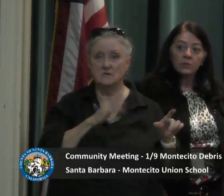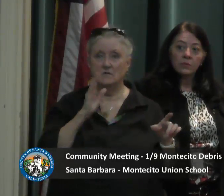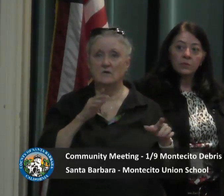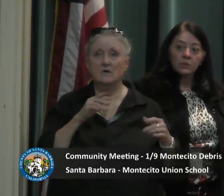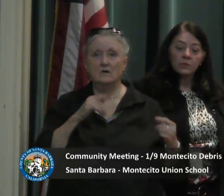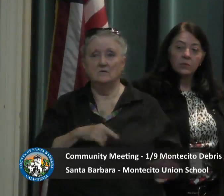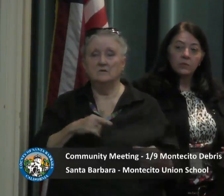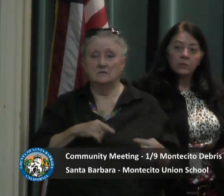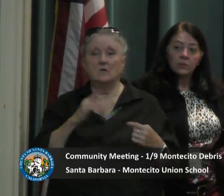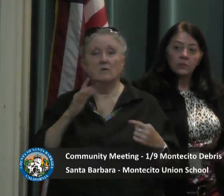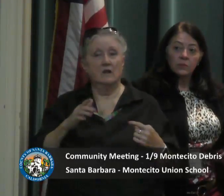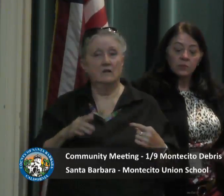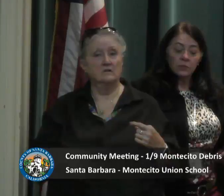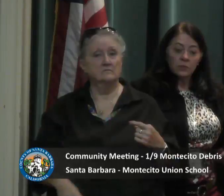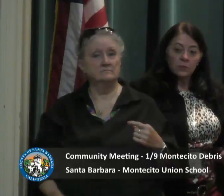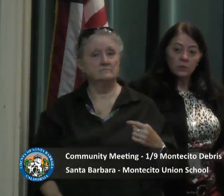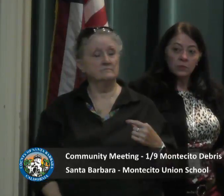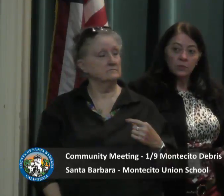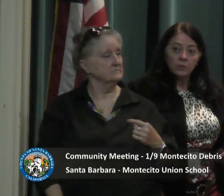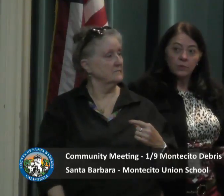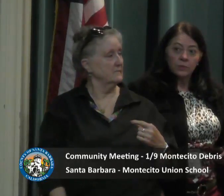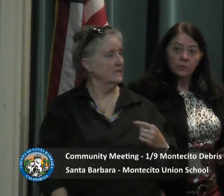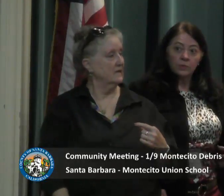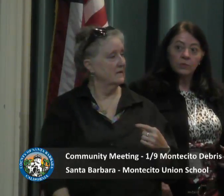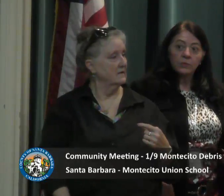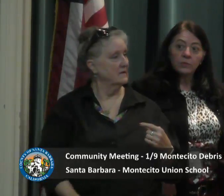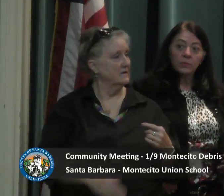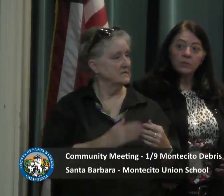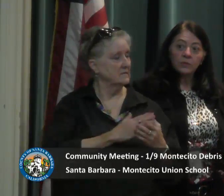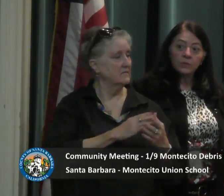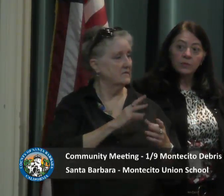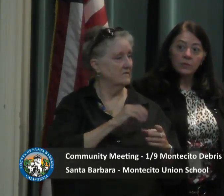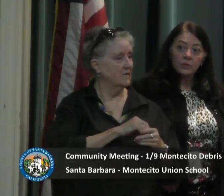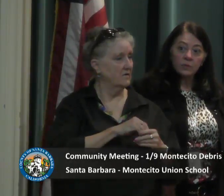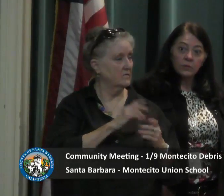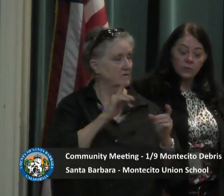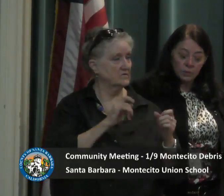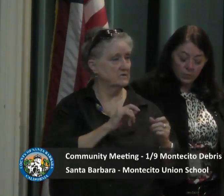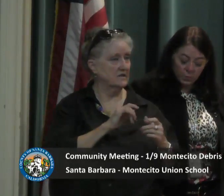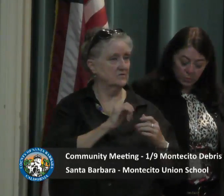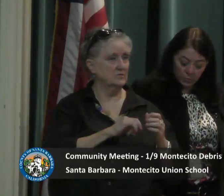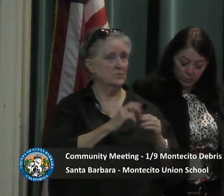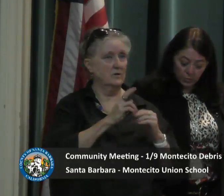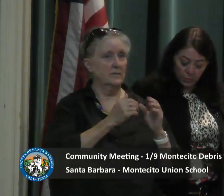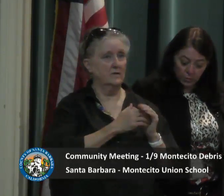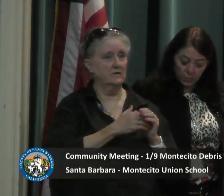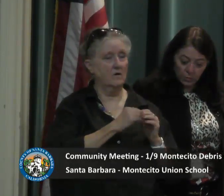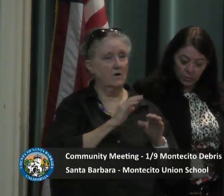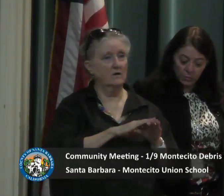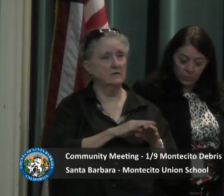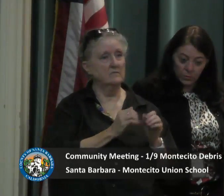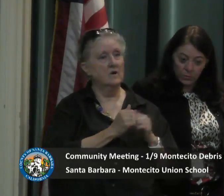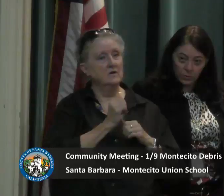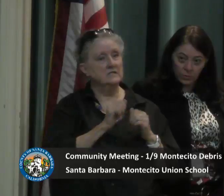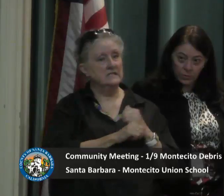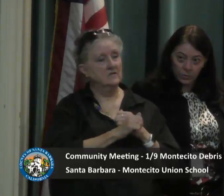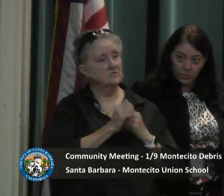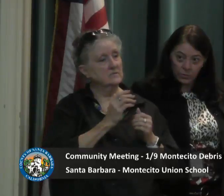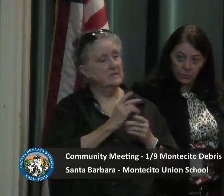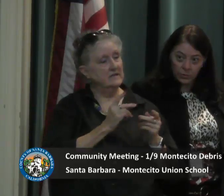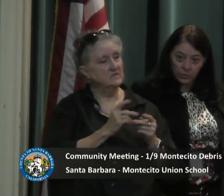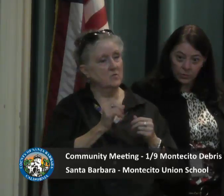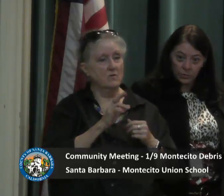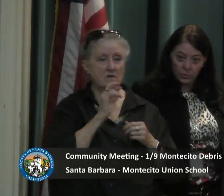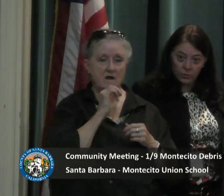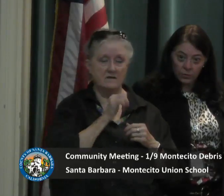wrestle with as a community. Some of it will involve questions like, should we rebuild on the most dangerous spots